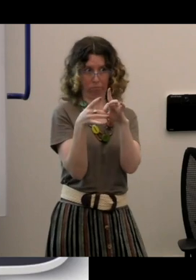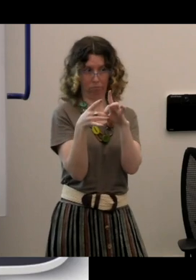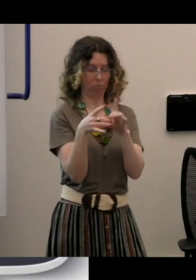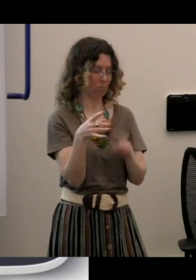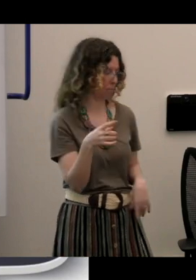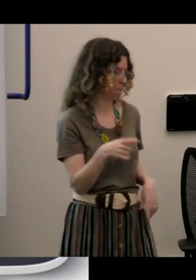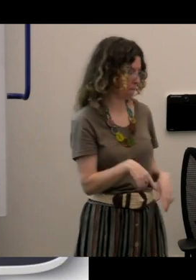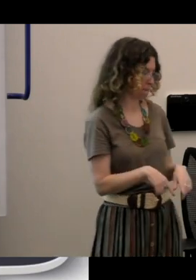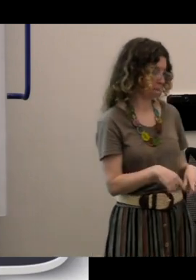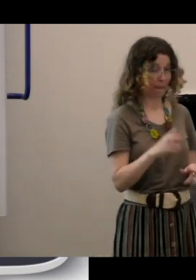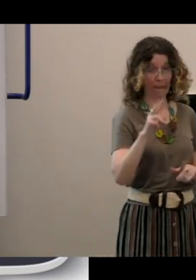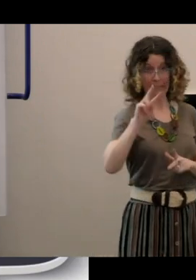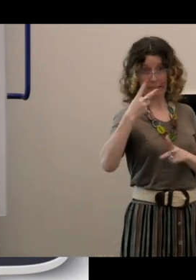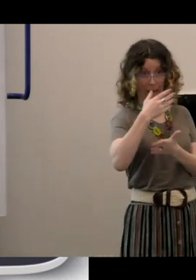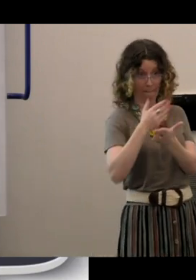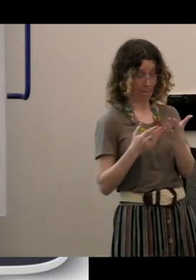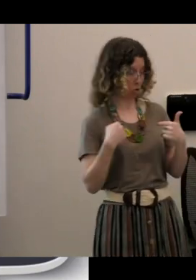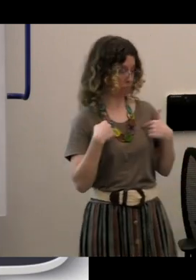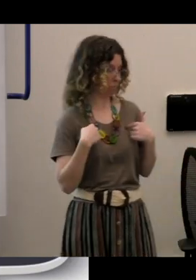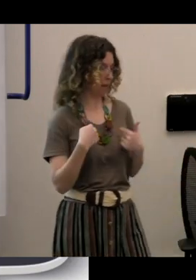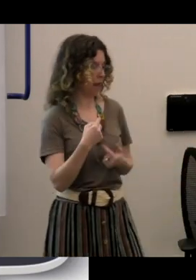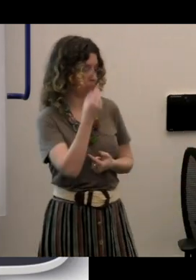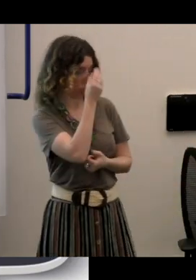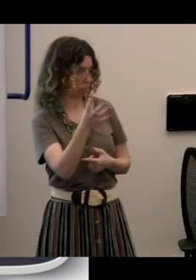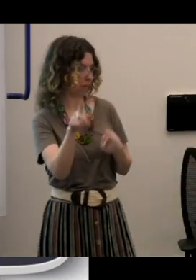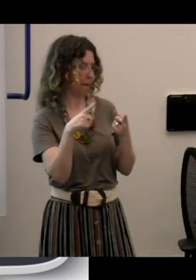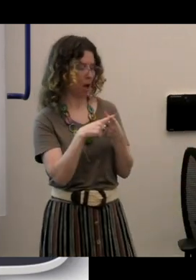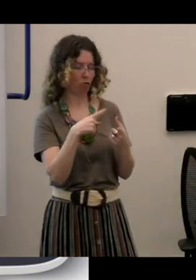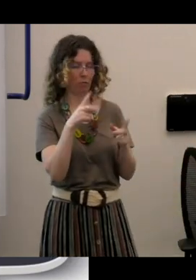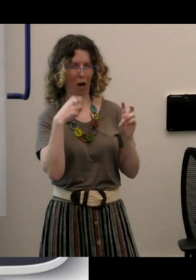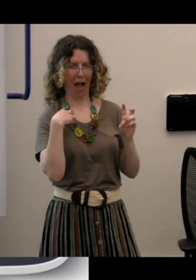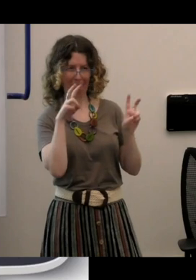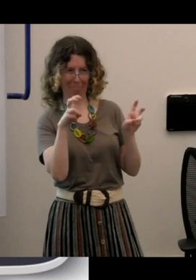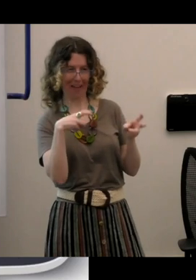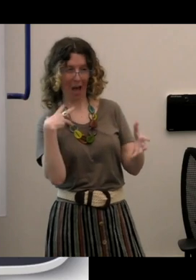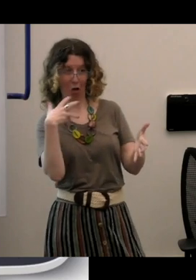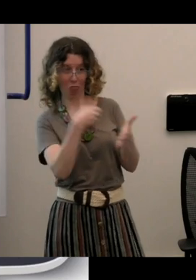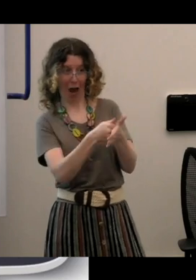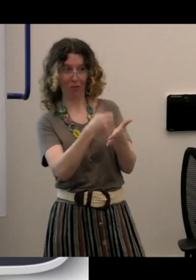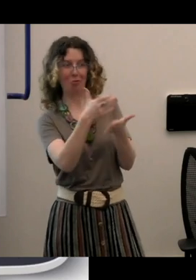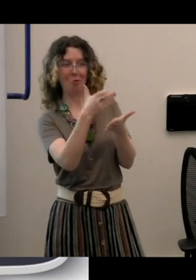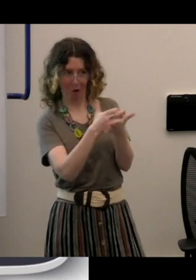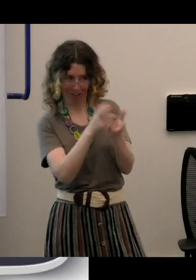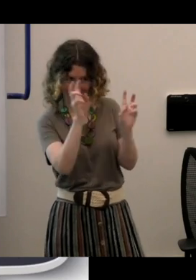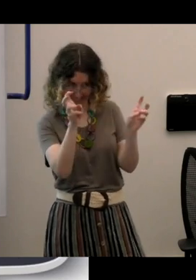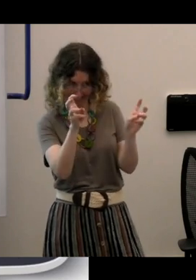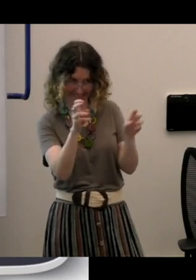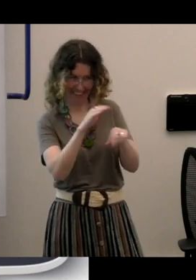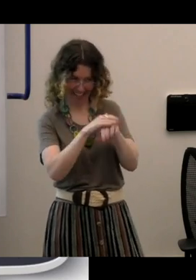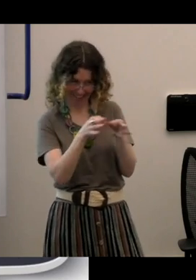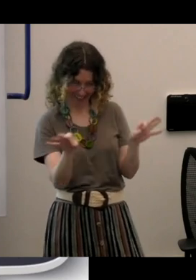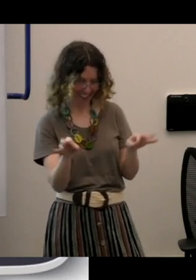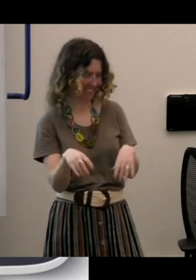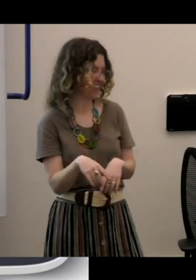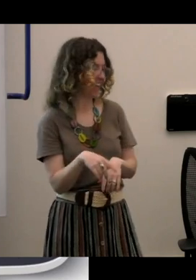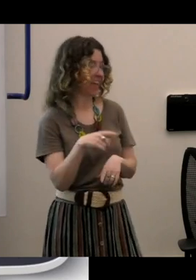Those two subjects are very correlated, and I'd like to talk a little bit about that. The third part here is I'd like to inform everyone and give everyone a